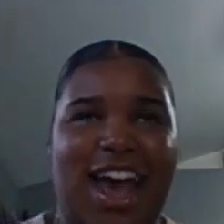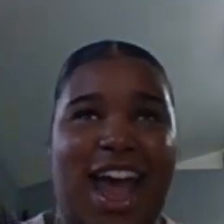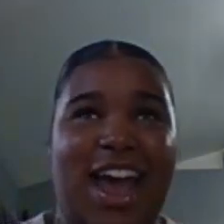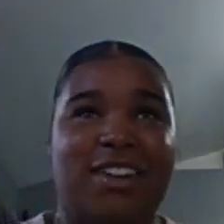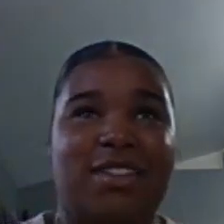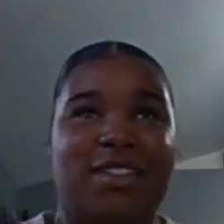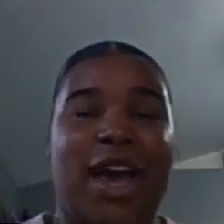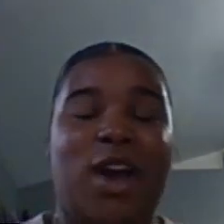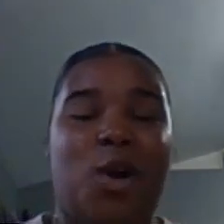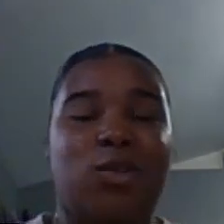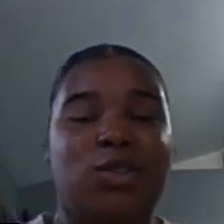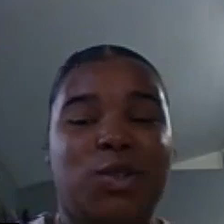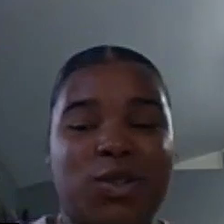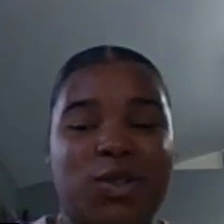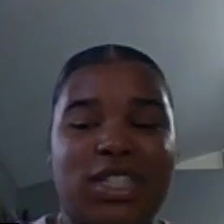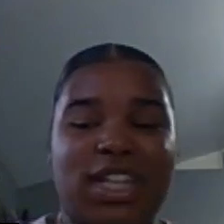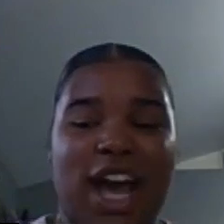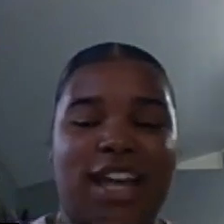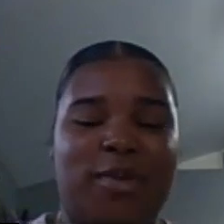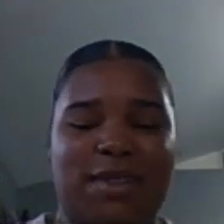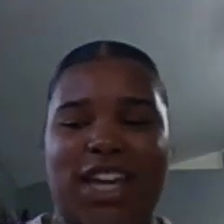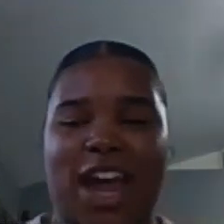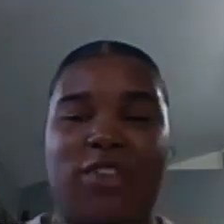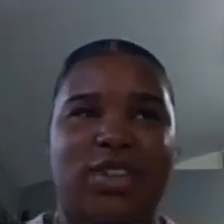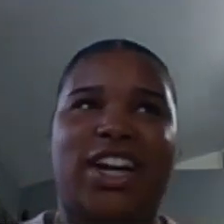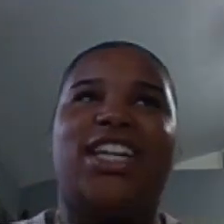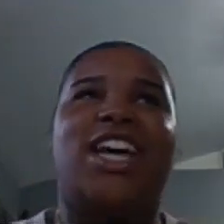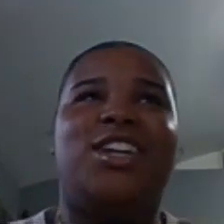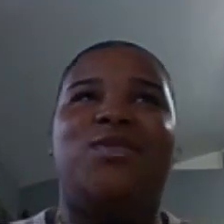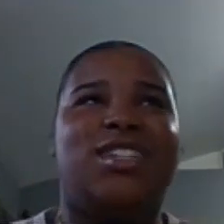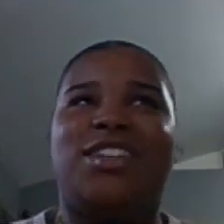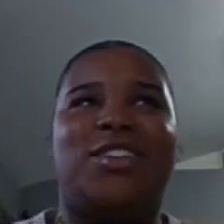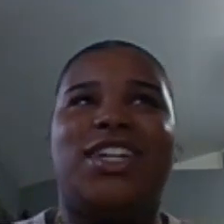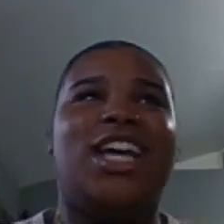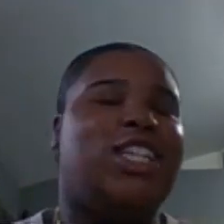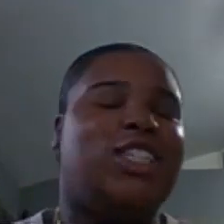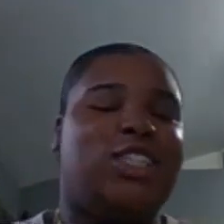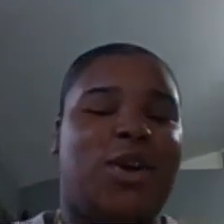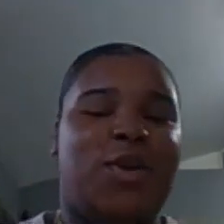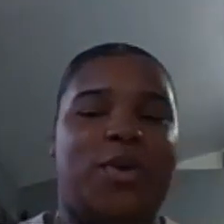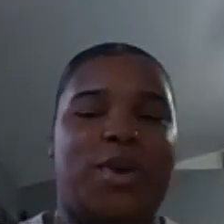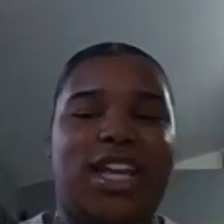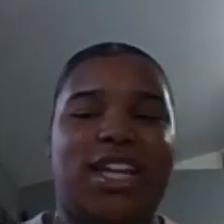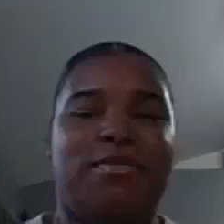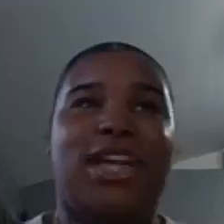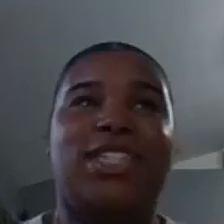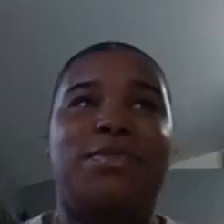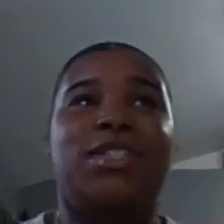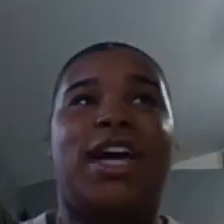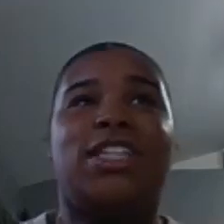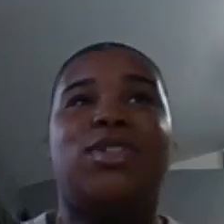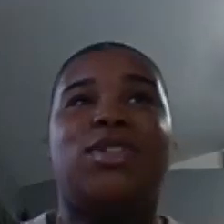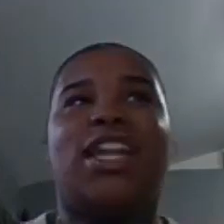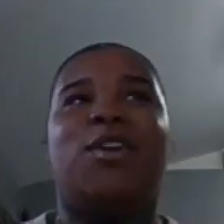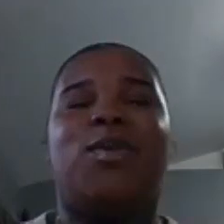at my old schools, I learned about the same thing every single year and nothing was different. So in my